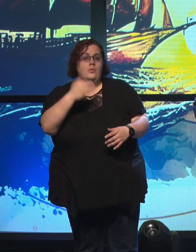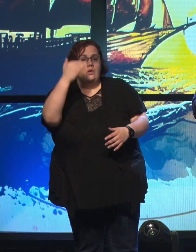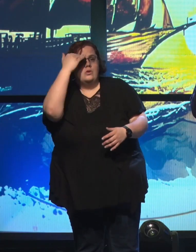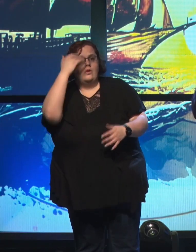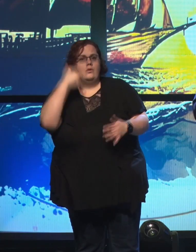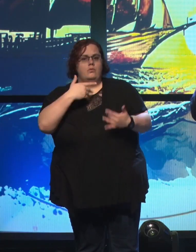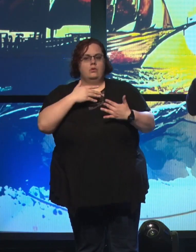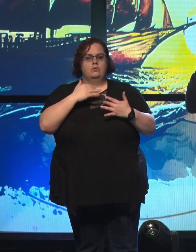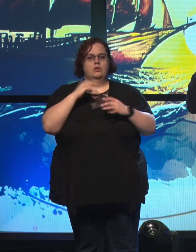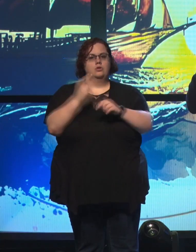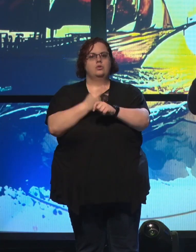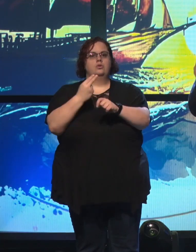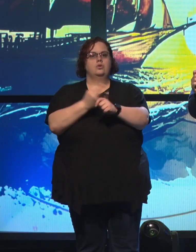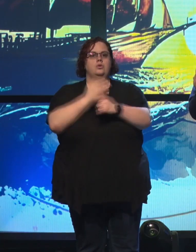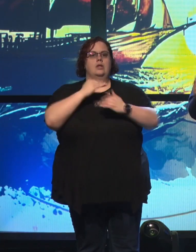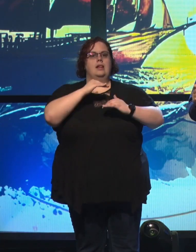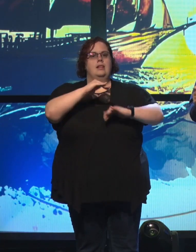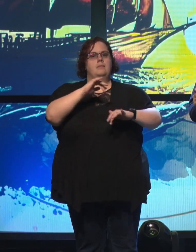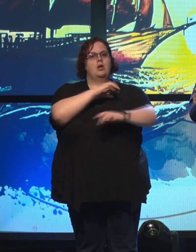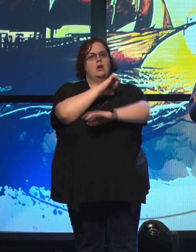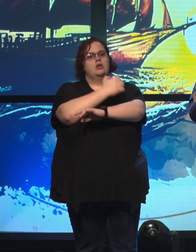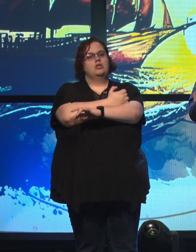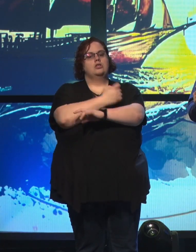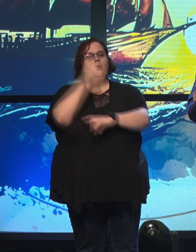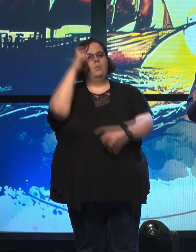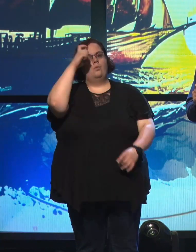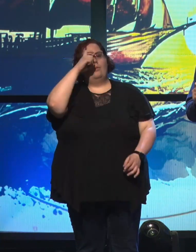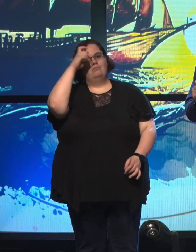our limited energy wisely.